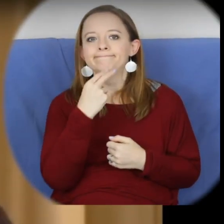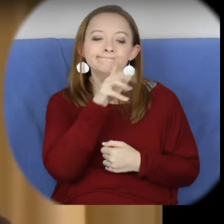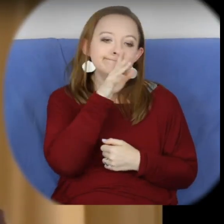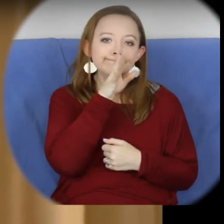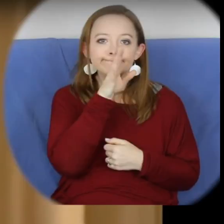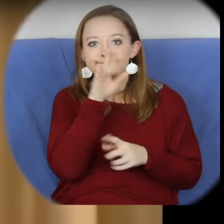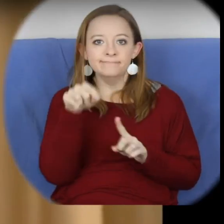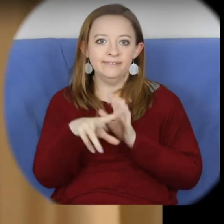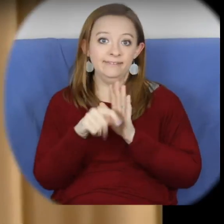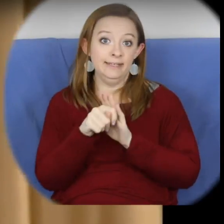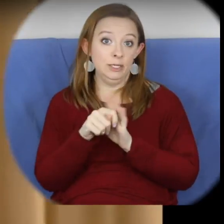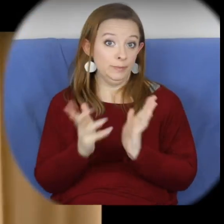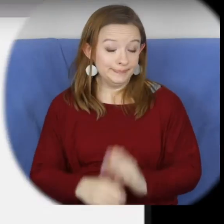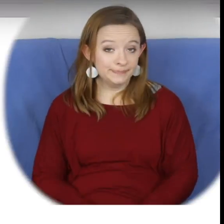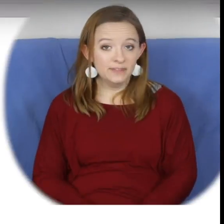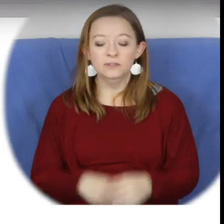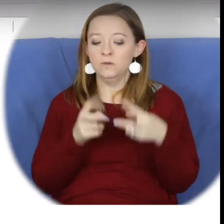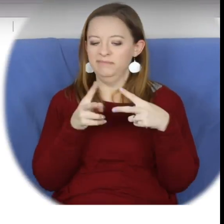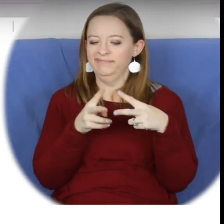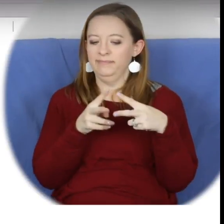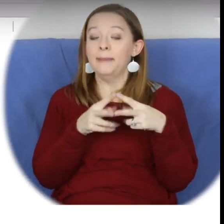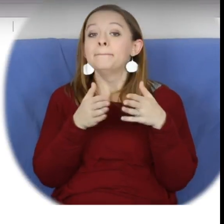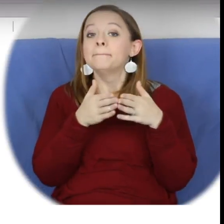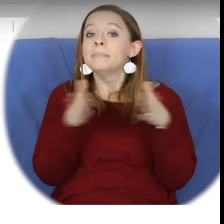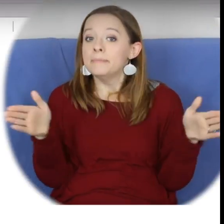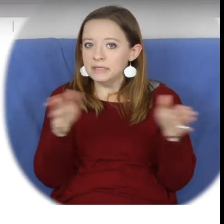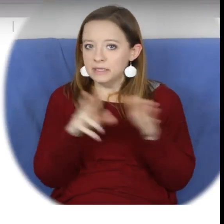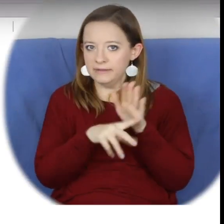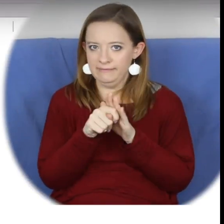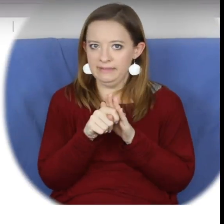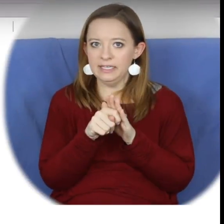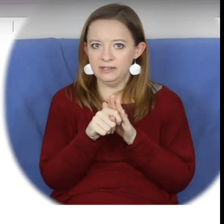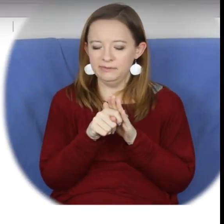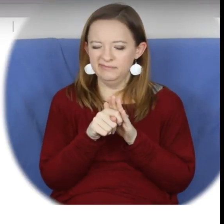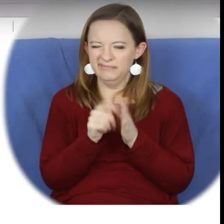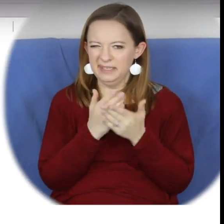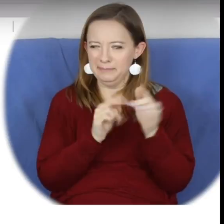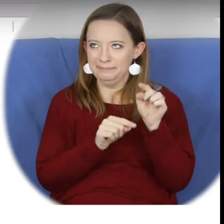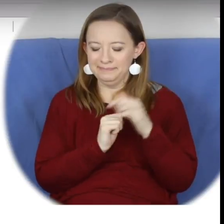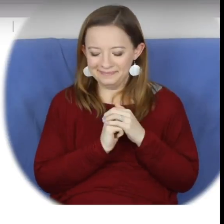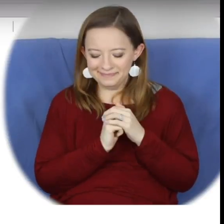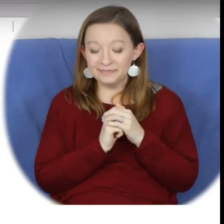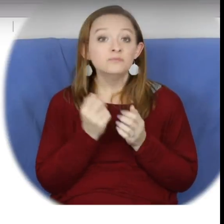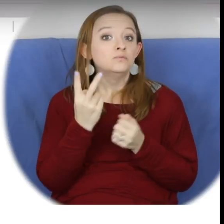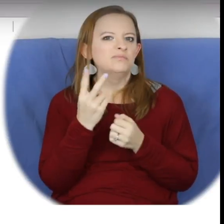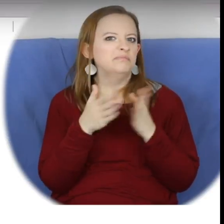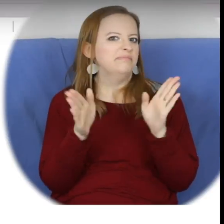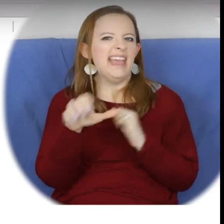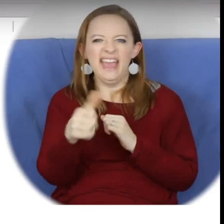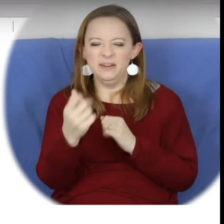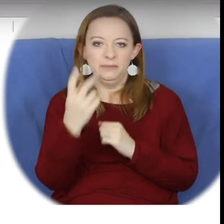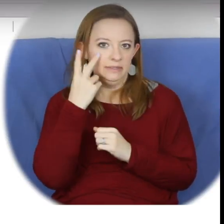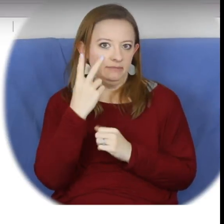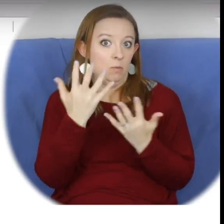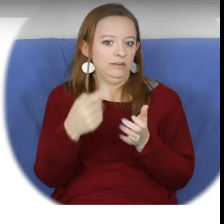it's not enough of voicing, talking, it's a video. Both are very different from each other,